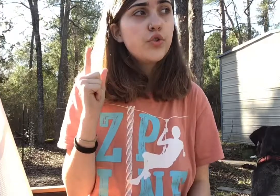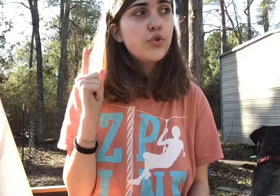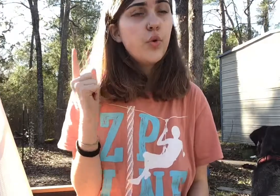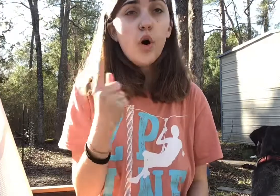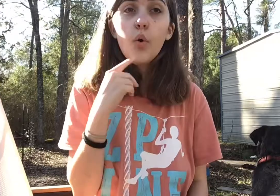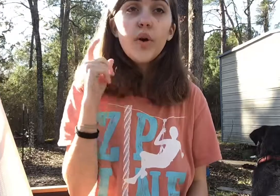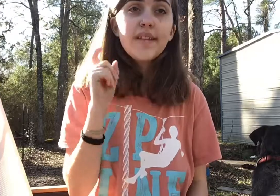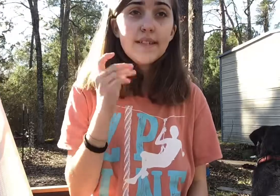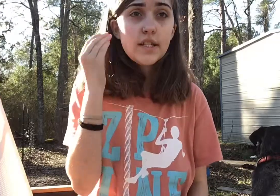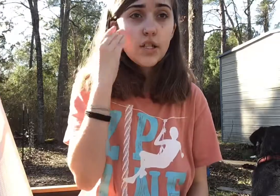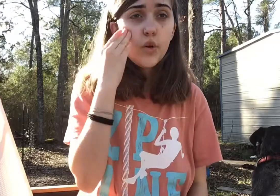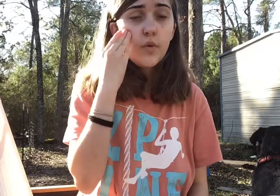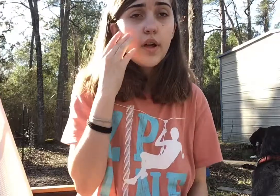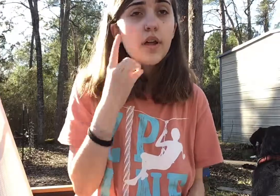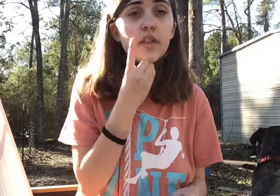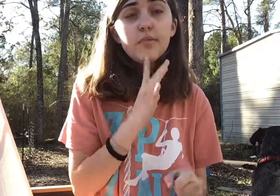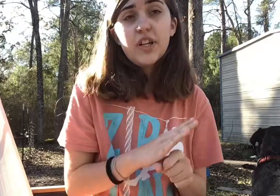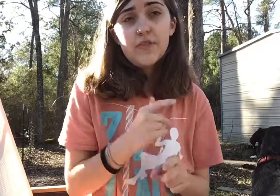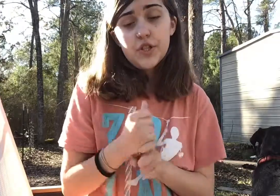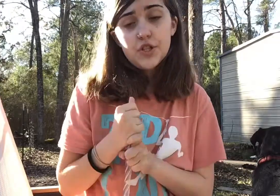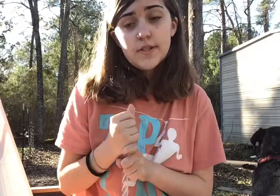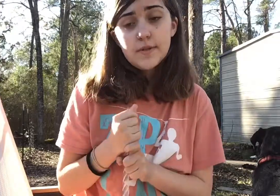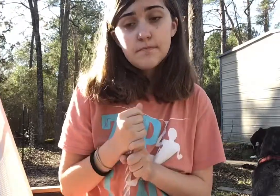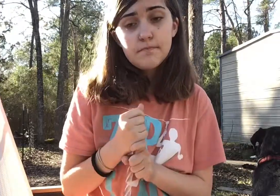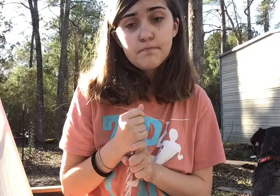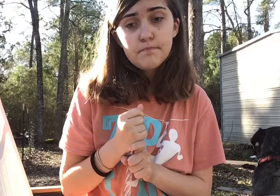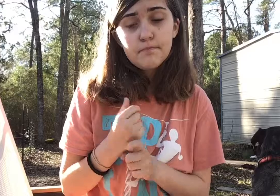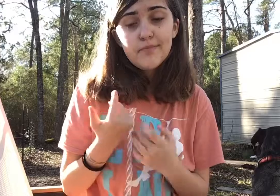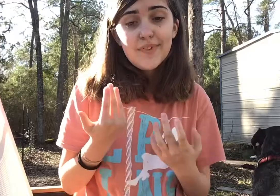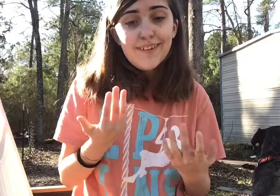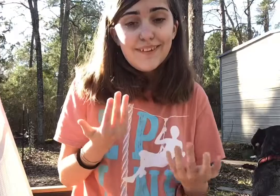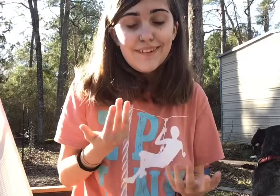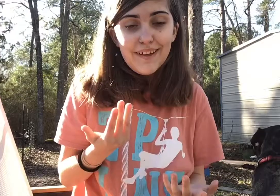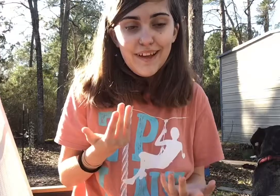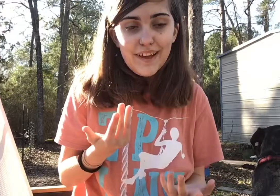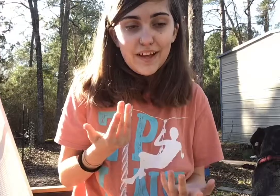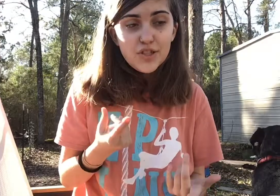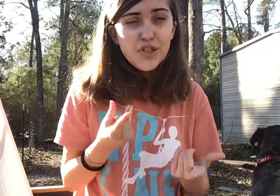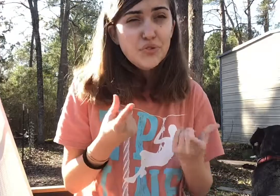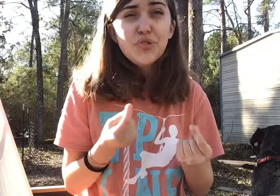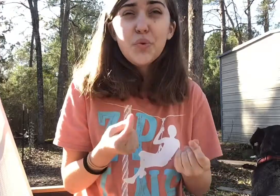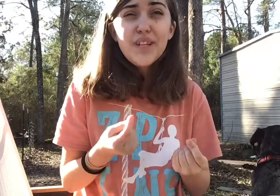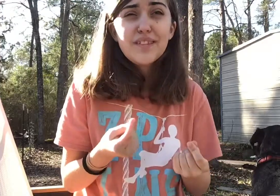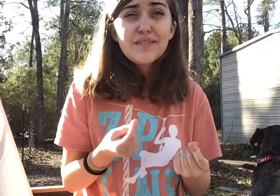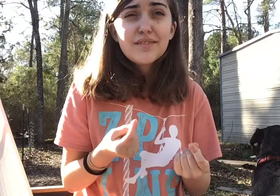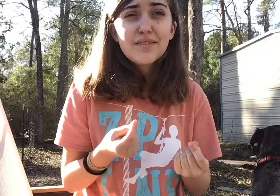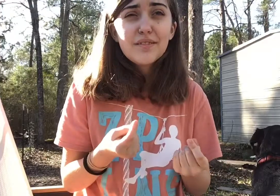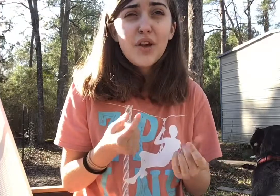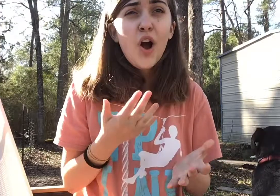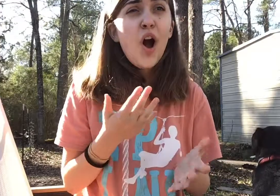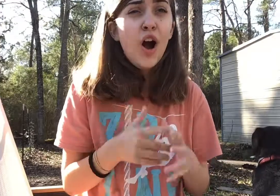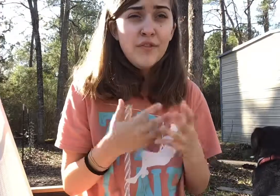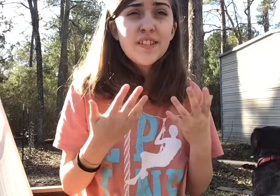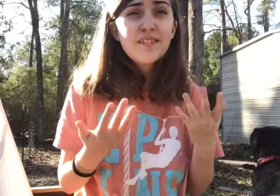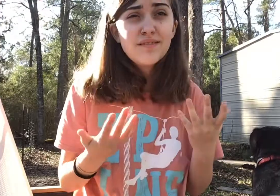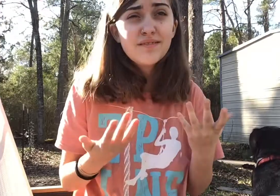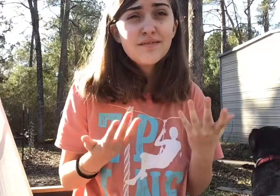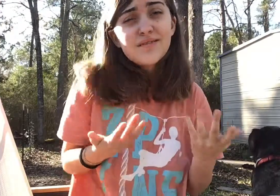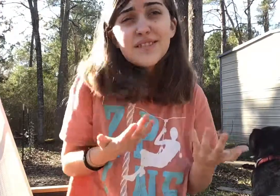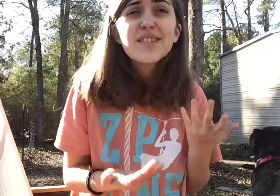you always need to know the Pledge of Allegiance, and you do it often,